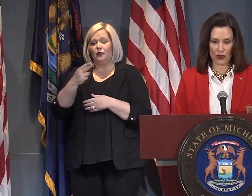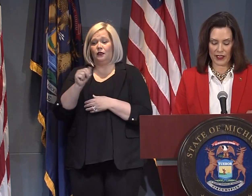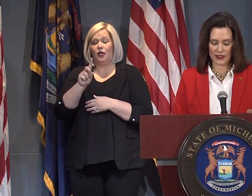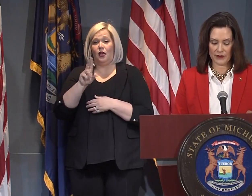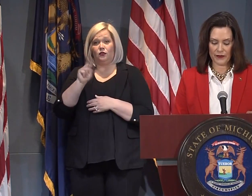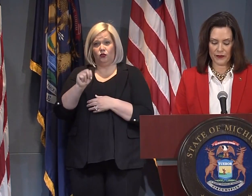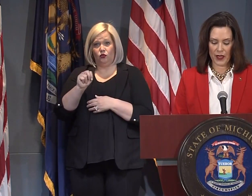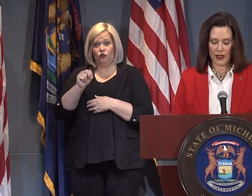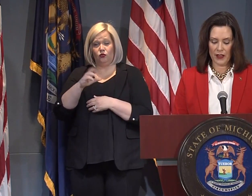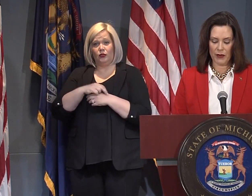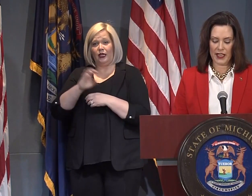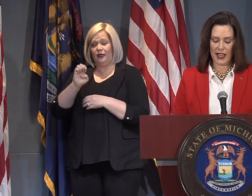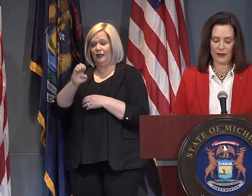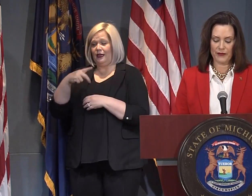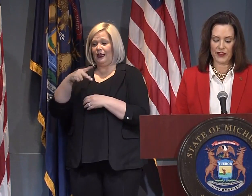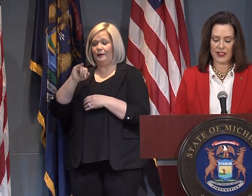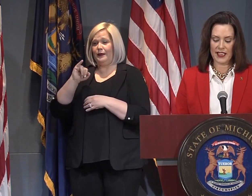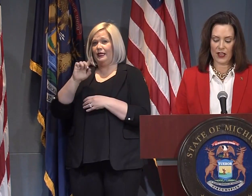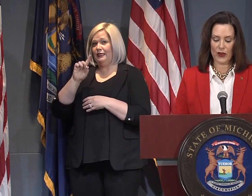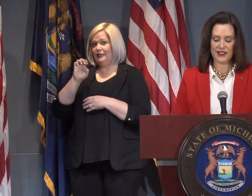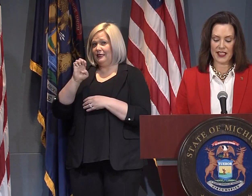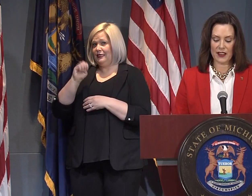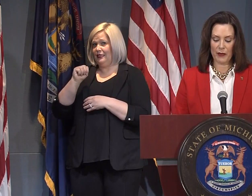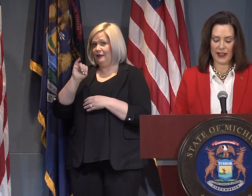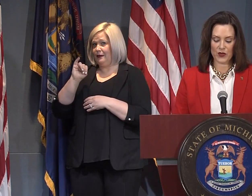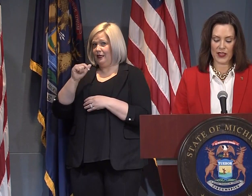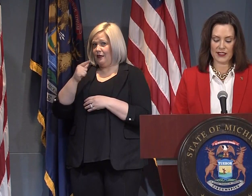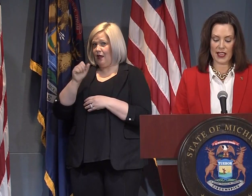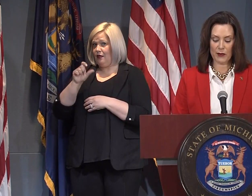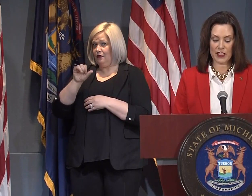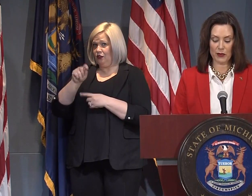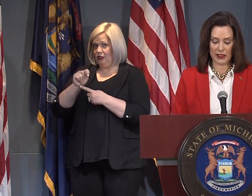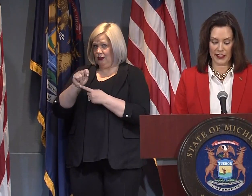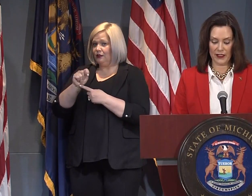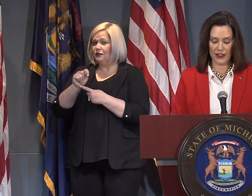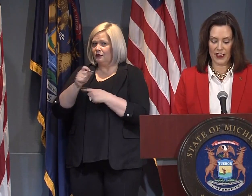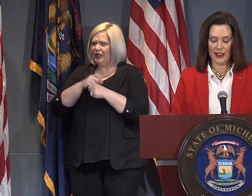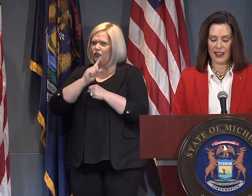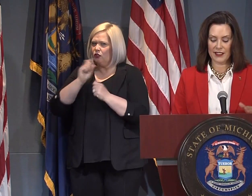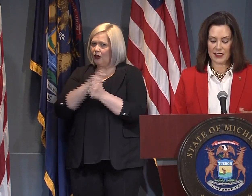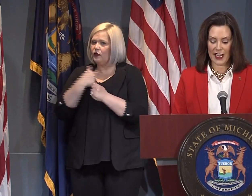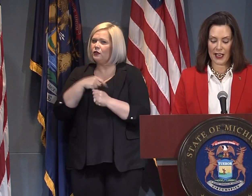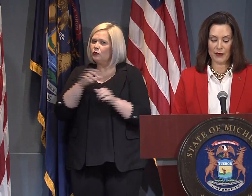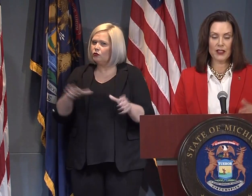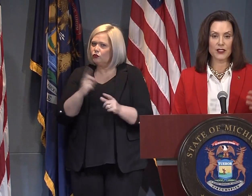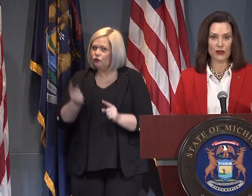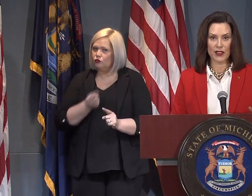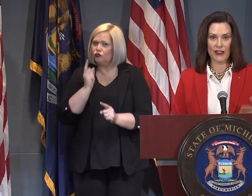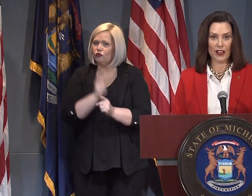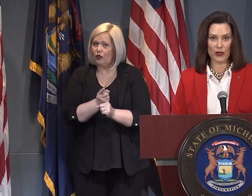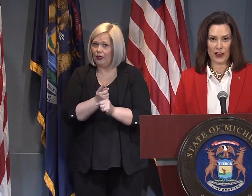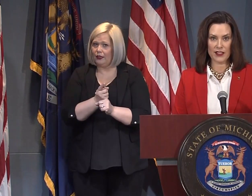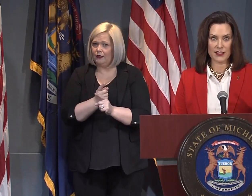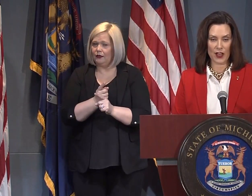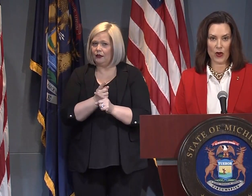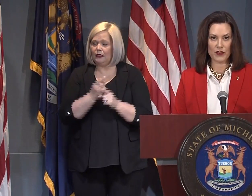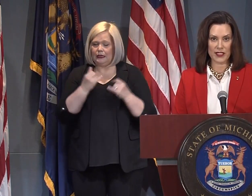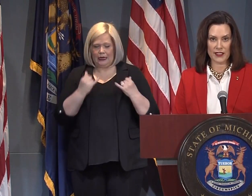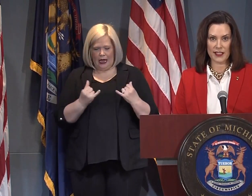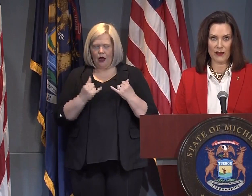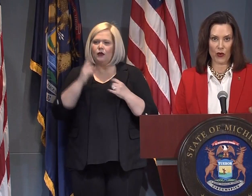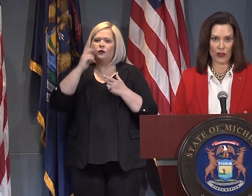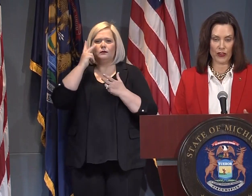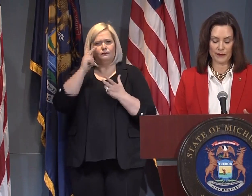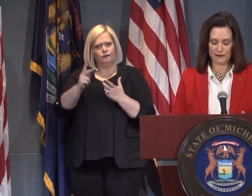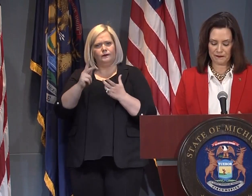this right. But again, the data we've seen in the past week has led me to believe that it's time to reevaluate the stay home,